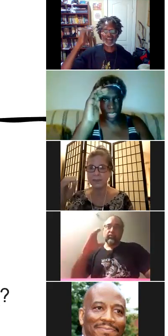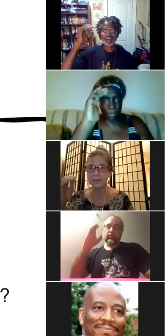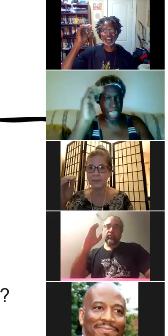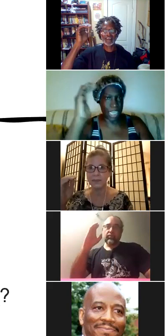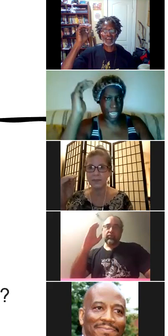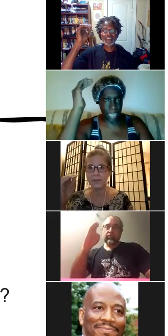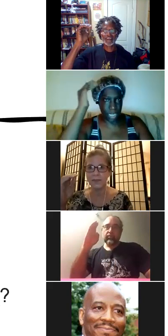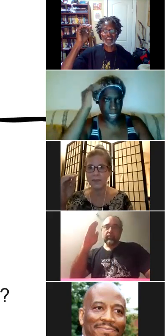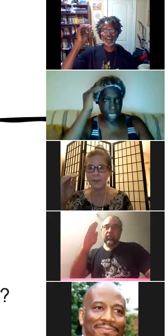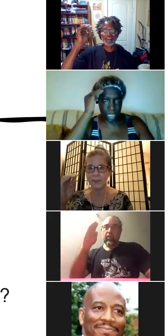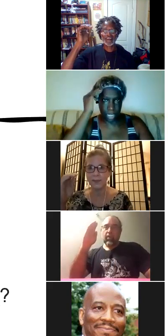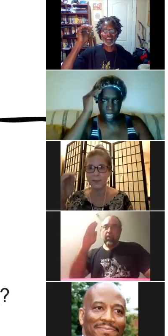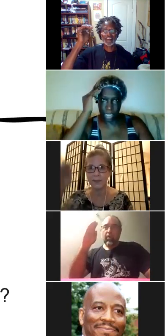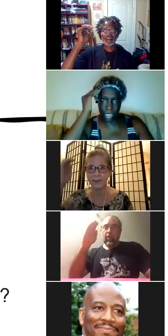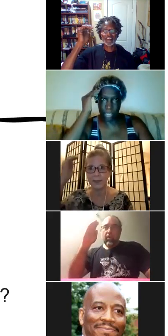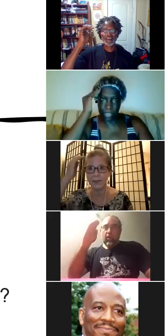on your dominant hand